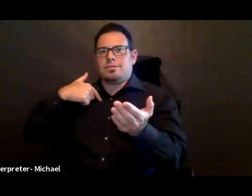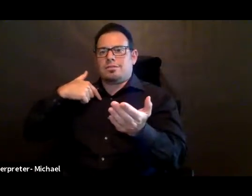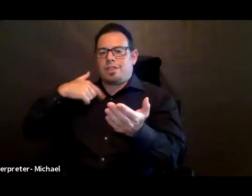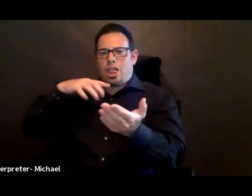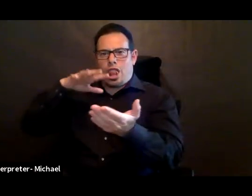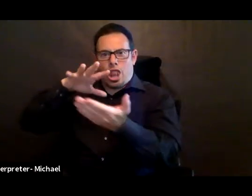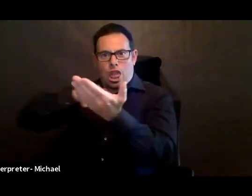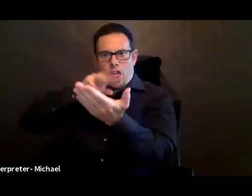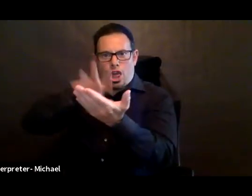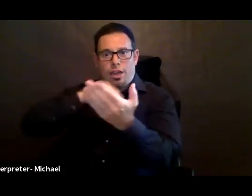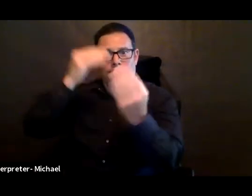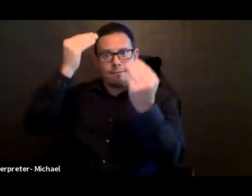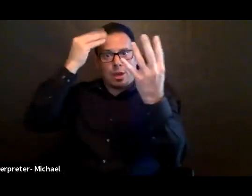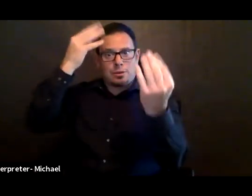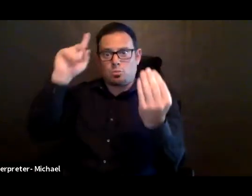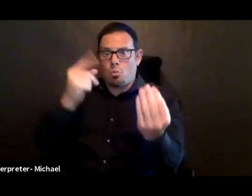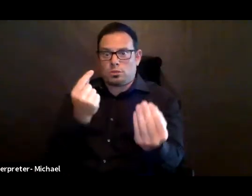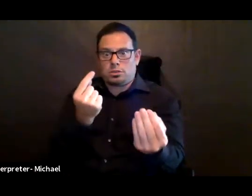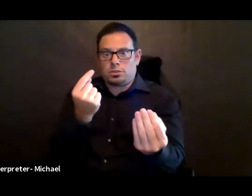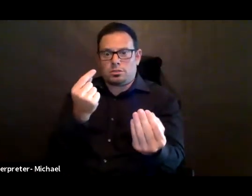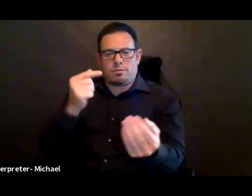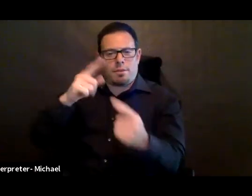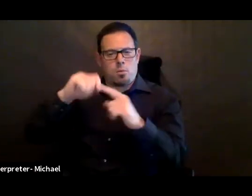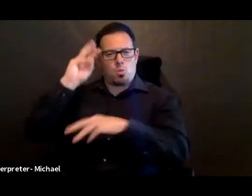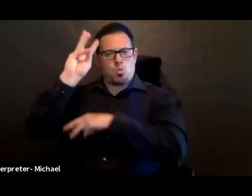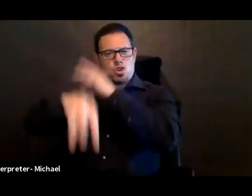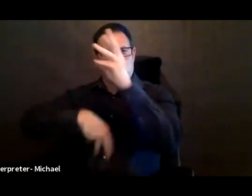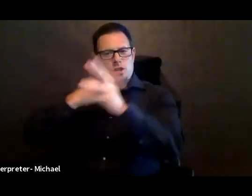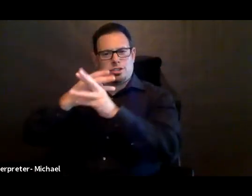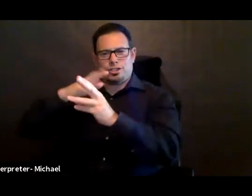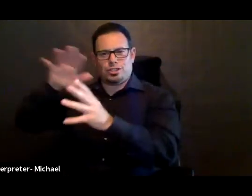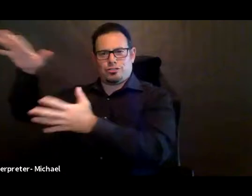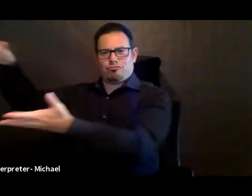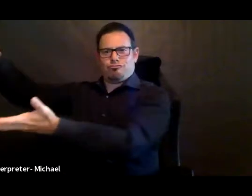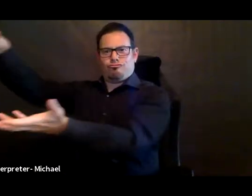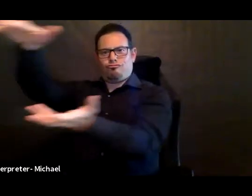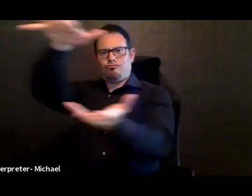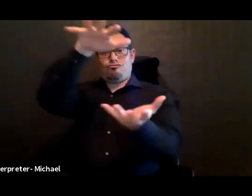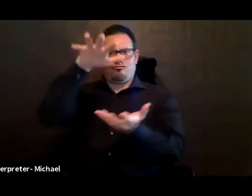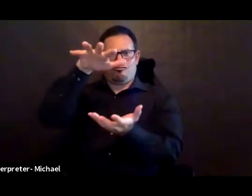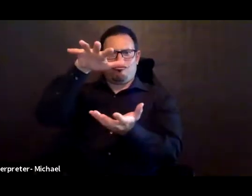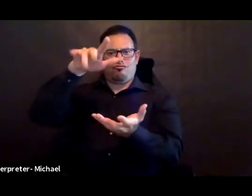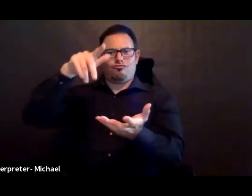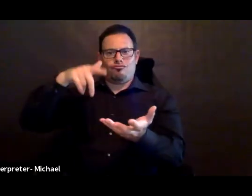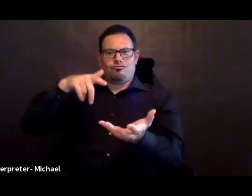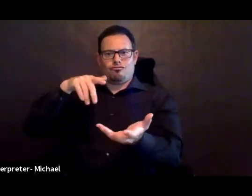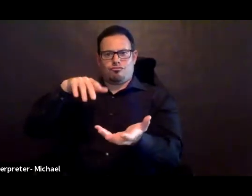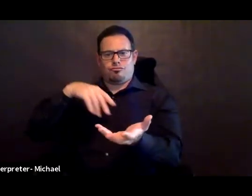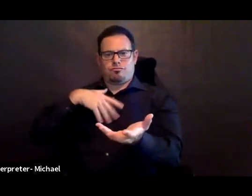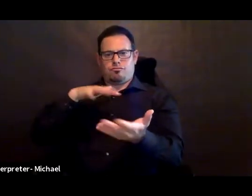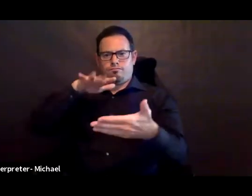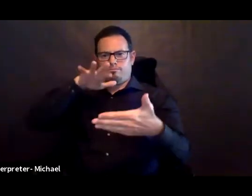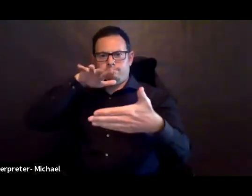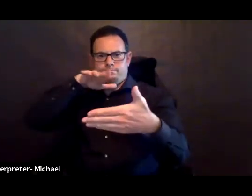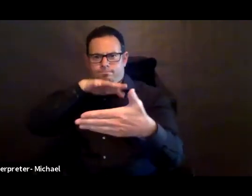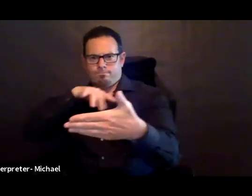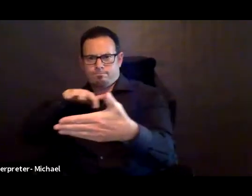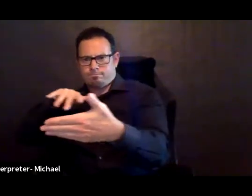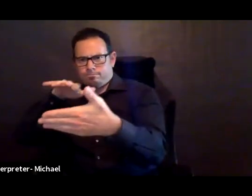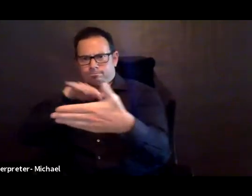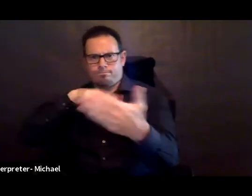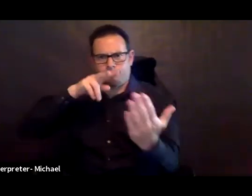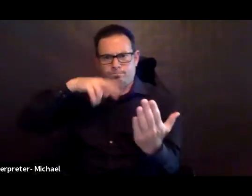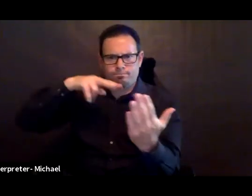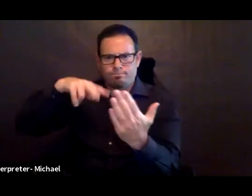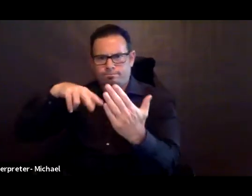new information. And as you said, here's one particular study with a limited number of people, and that's important